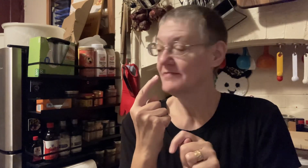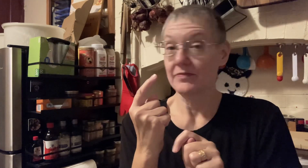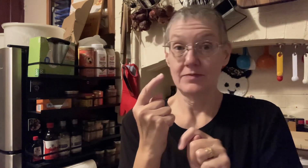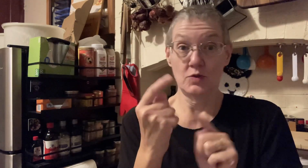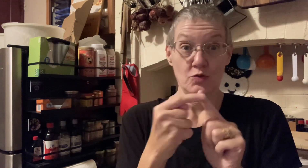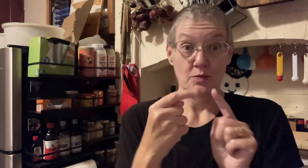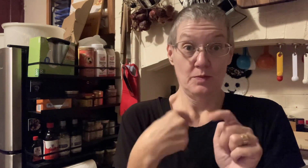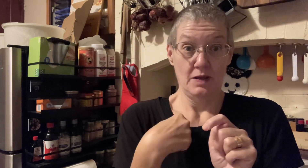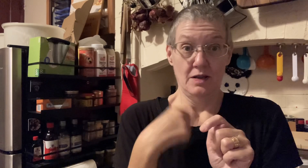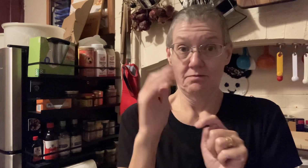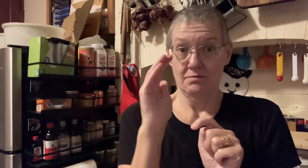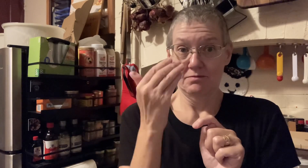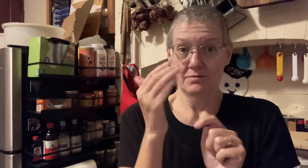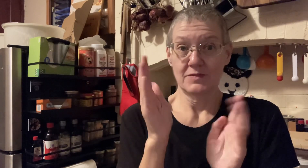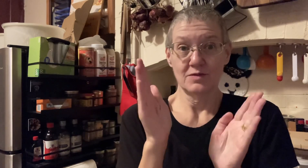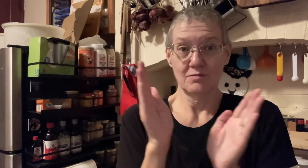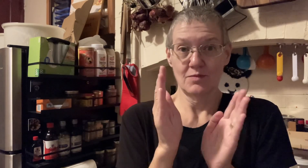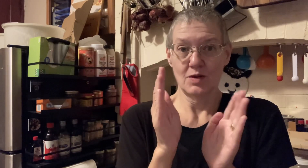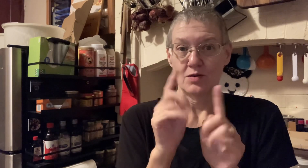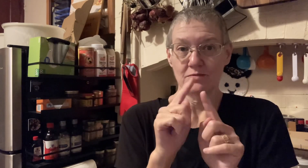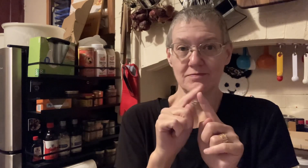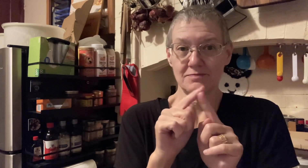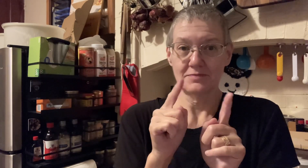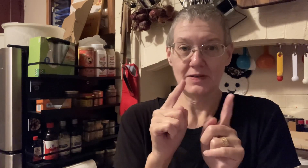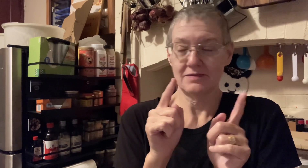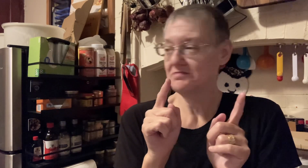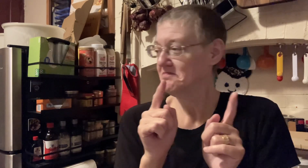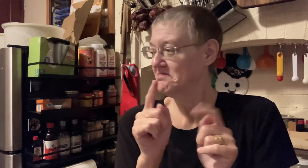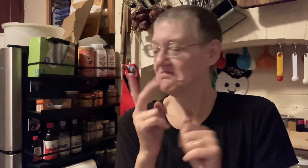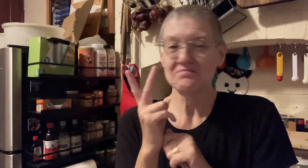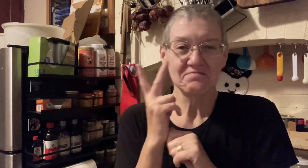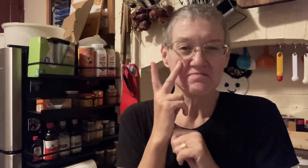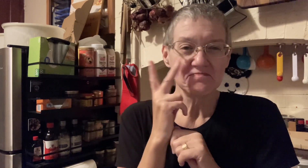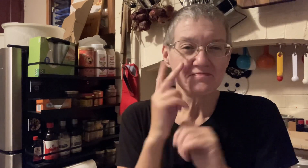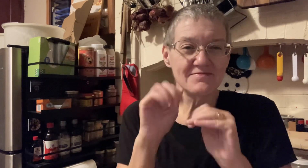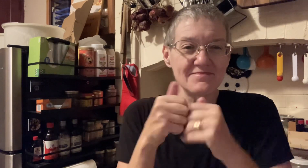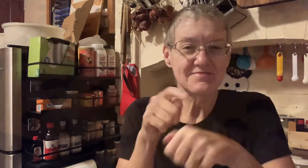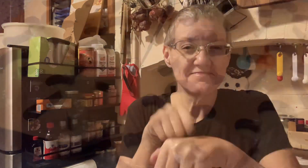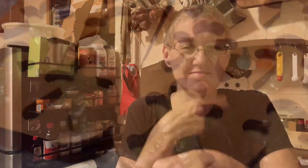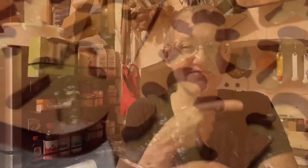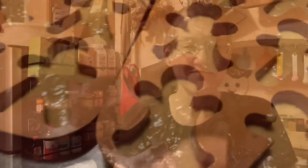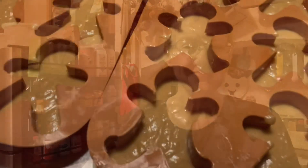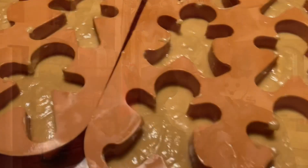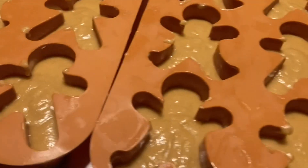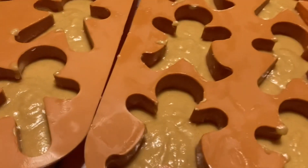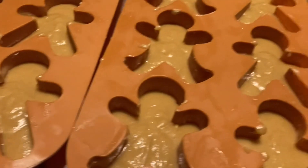it. To me, they look kind of small, but we'll see. We'll see how long they need.